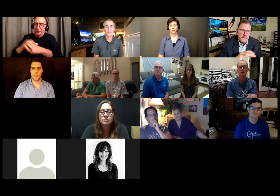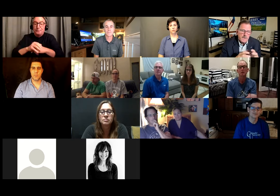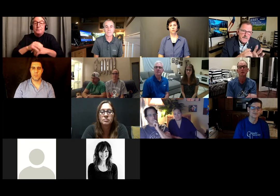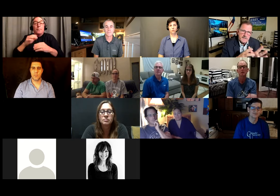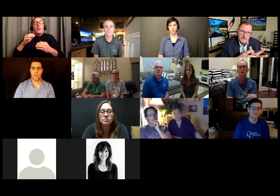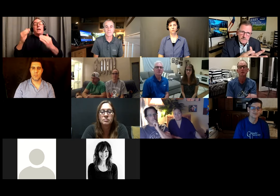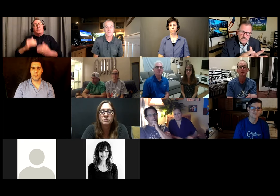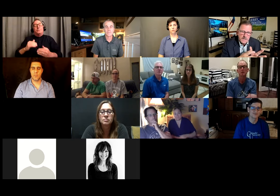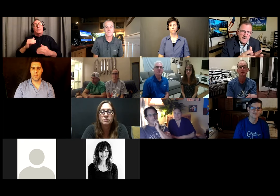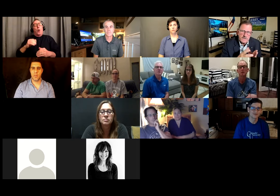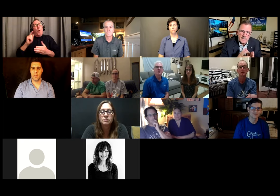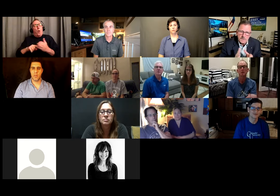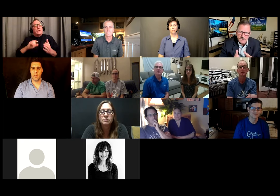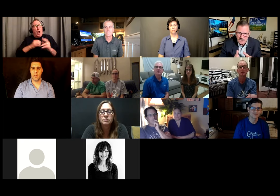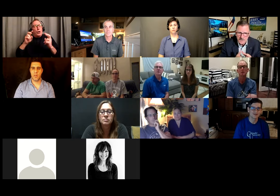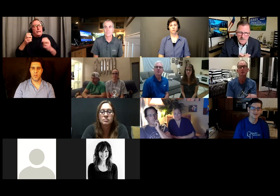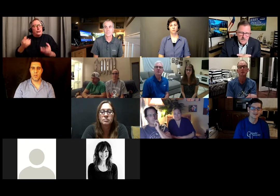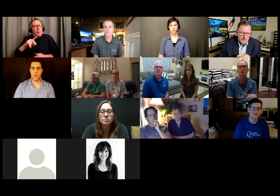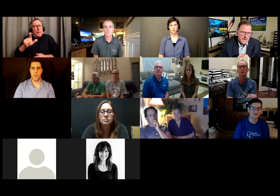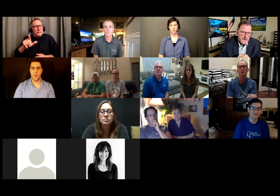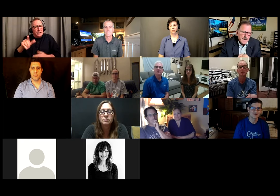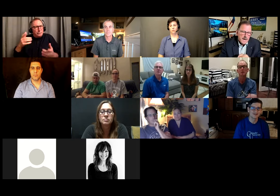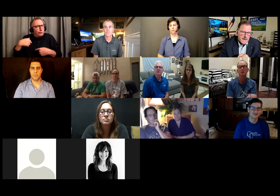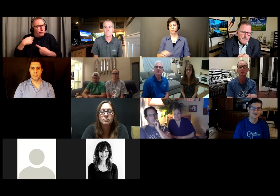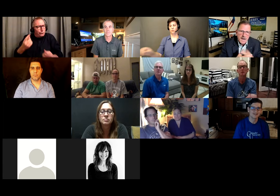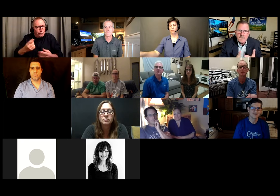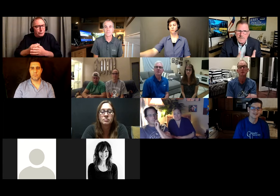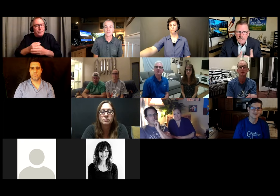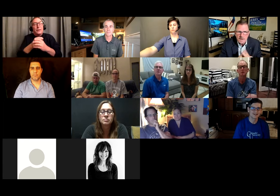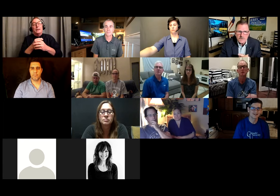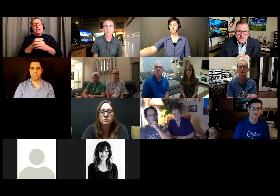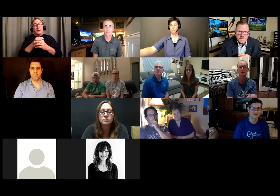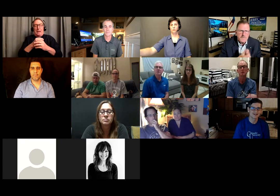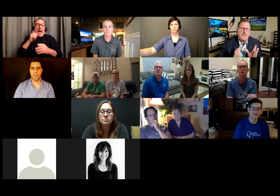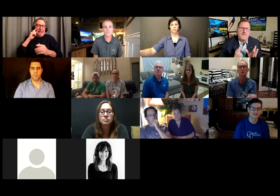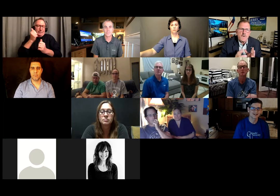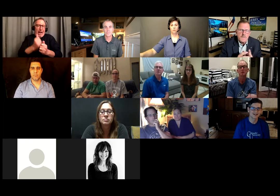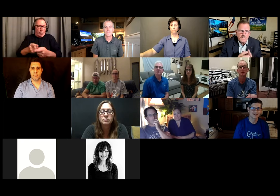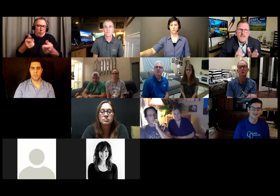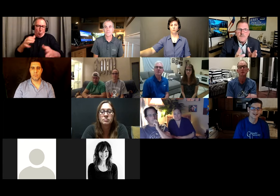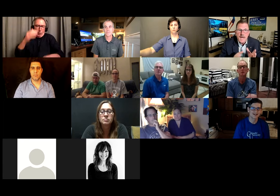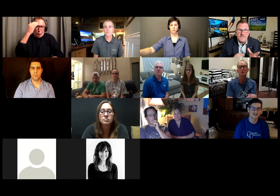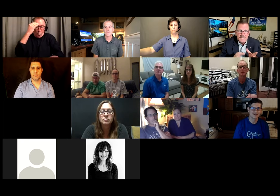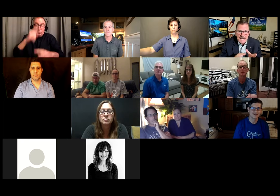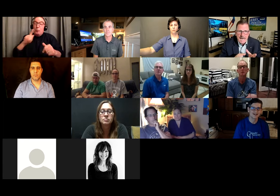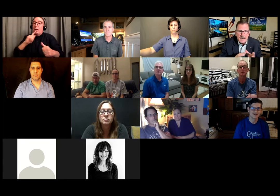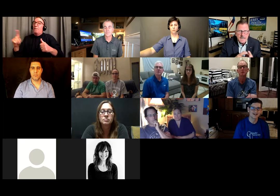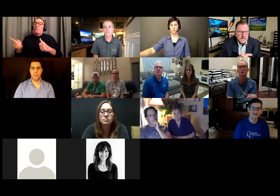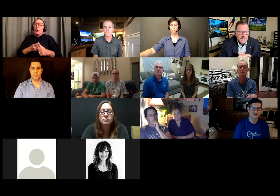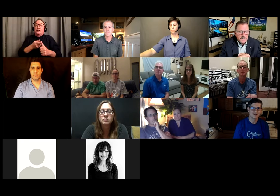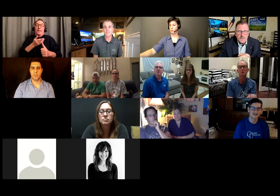Pleasanton that we've been dealing with for years and that we will continue to deal with, everybody knows. But the first and foremost, the thing we have